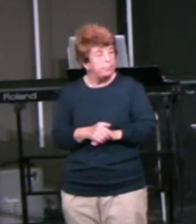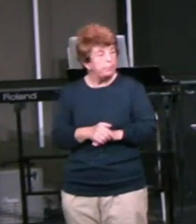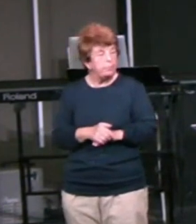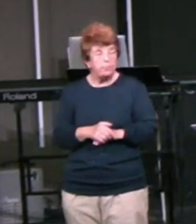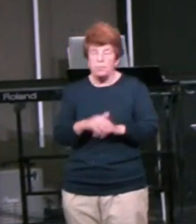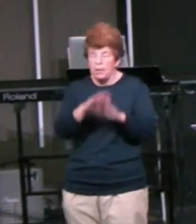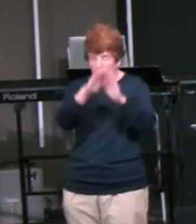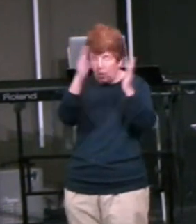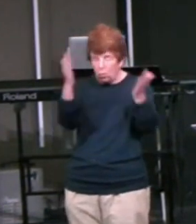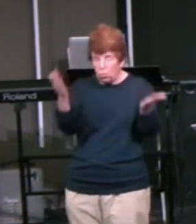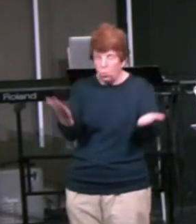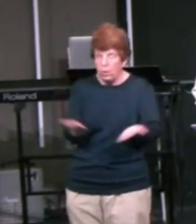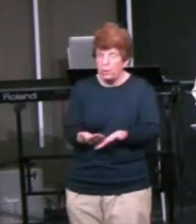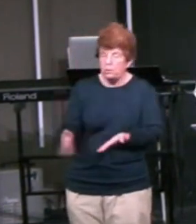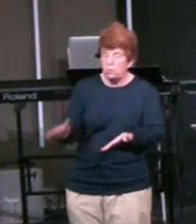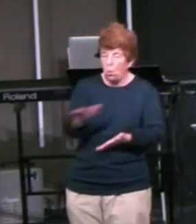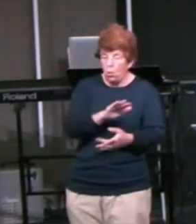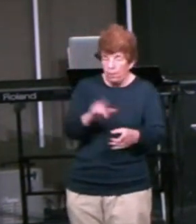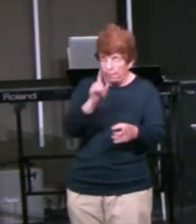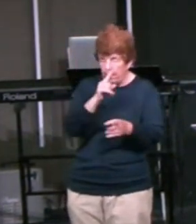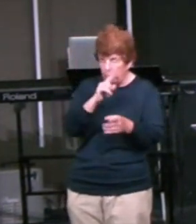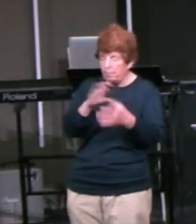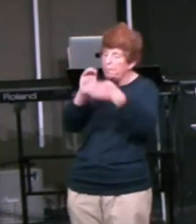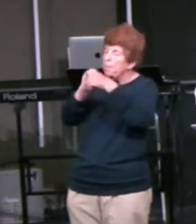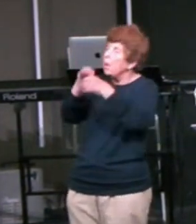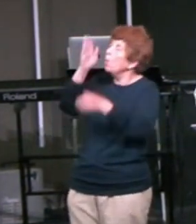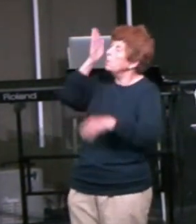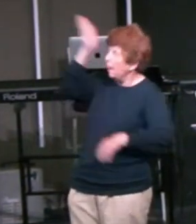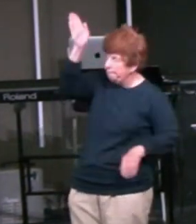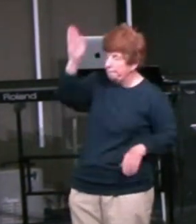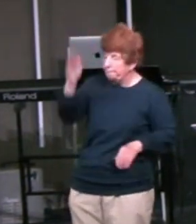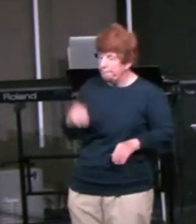The world and all its people belong to him.